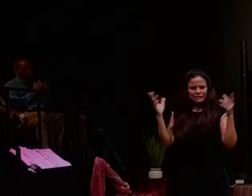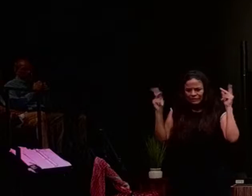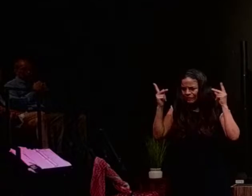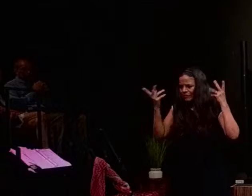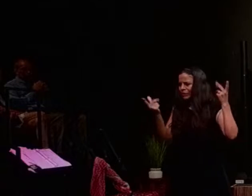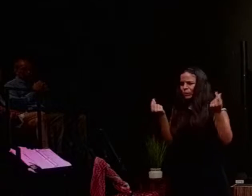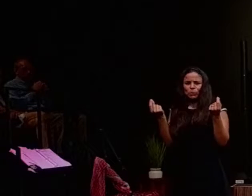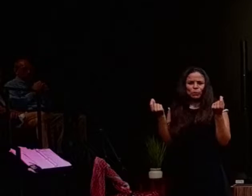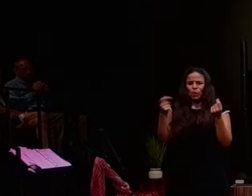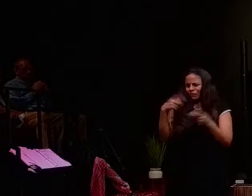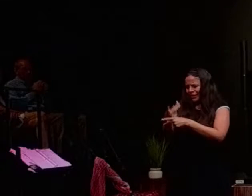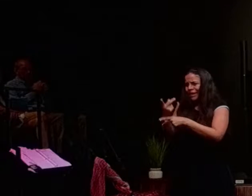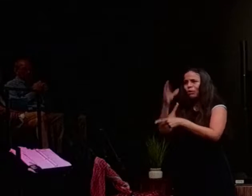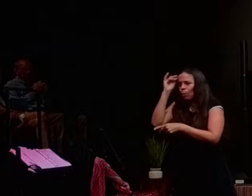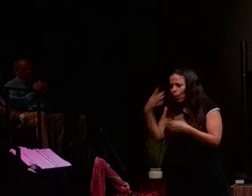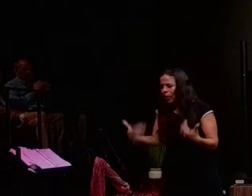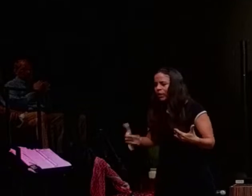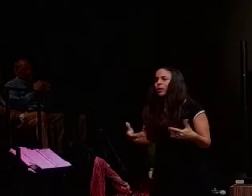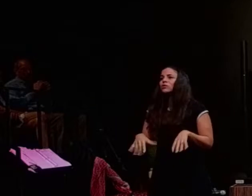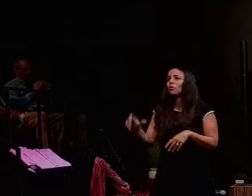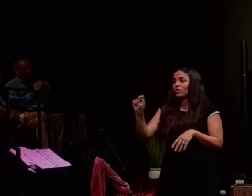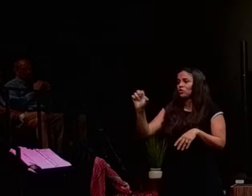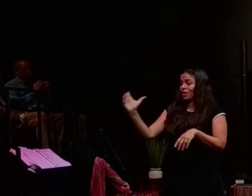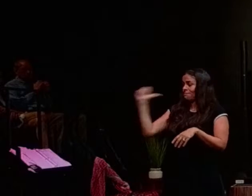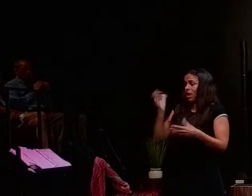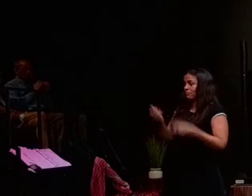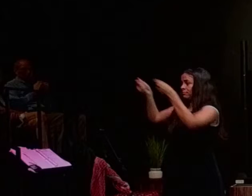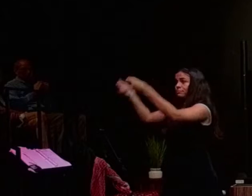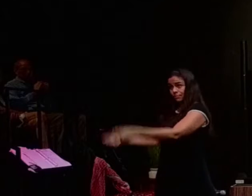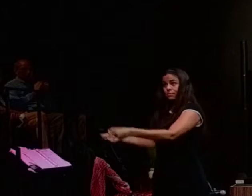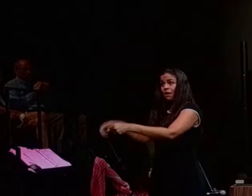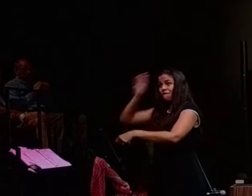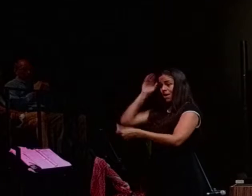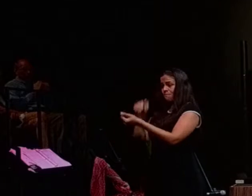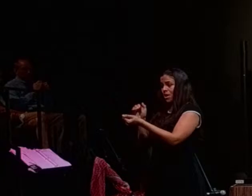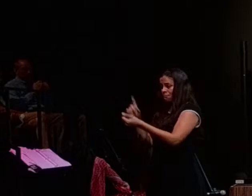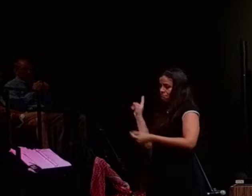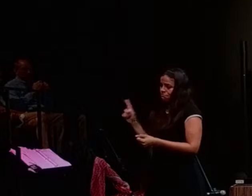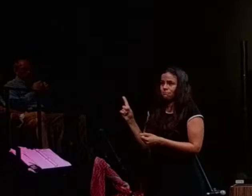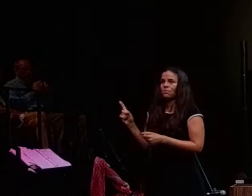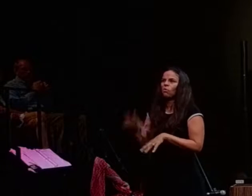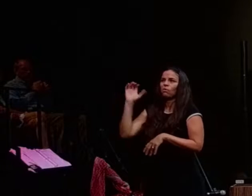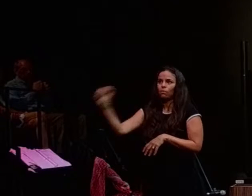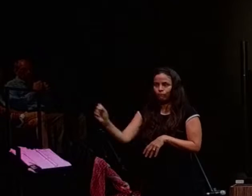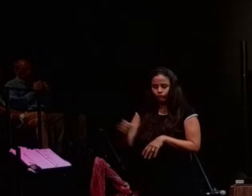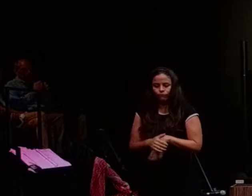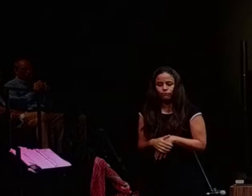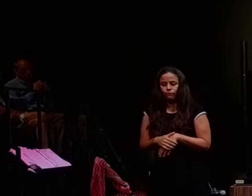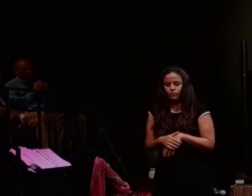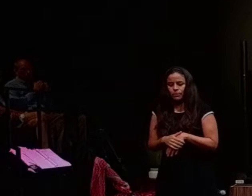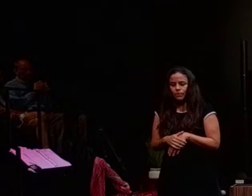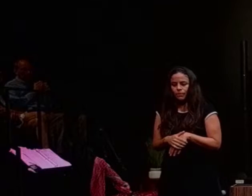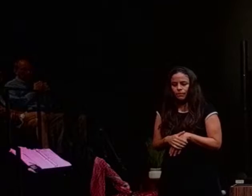Like, oh man, we gotta take care of this boy. So we get him in the back of the truck, we grab a fire medic, so let's get going. And so